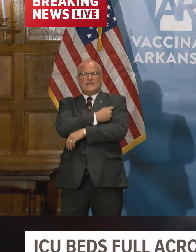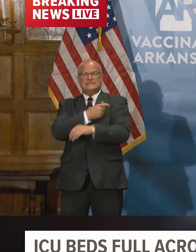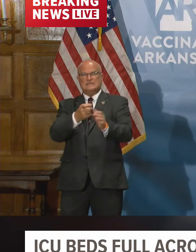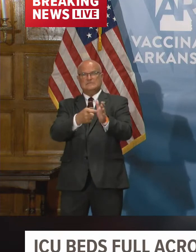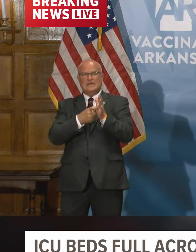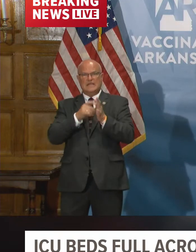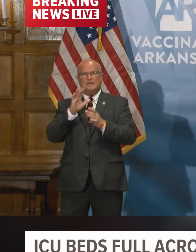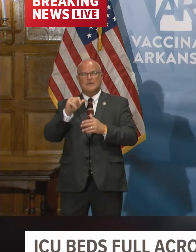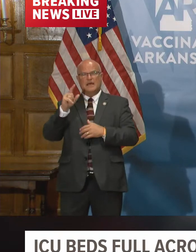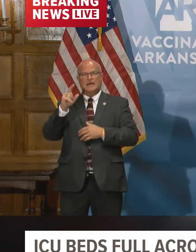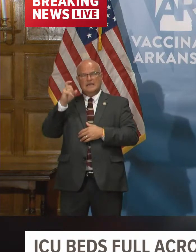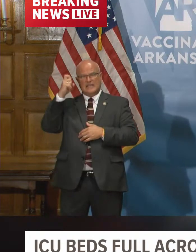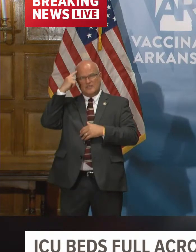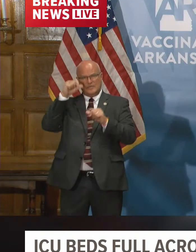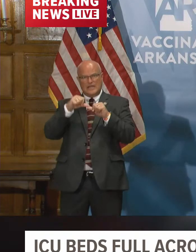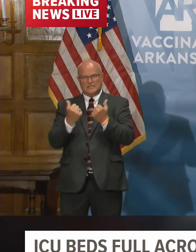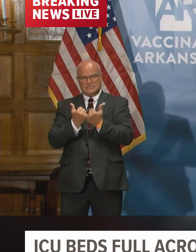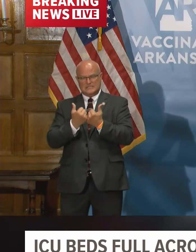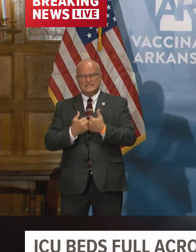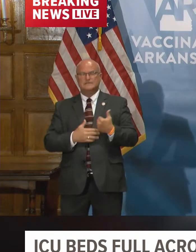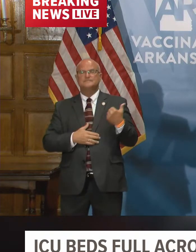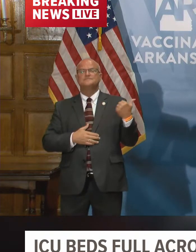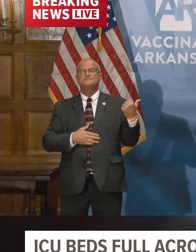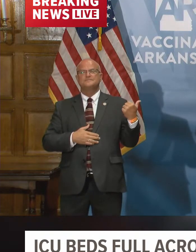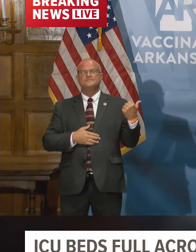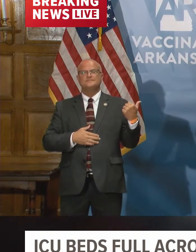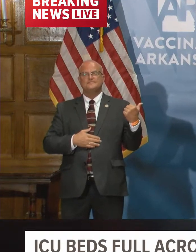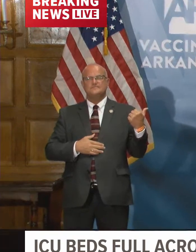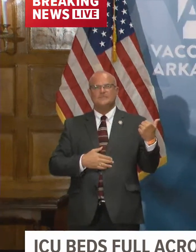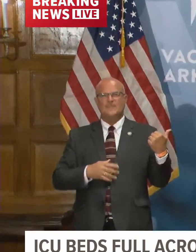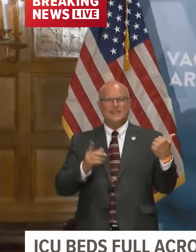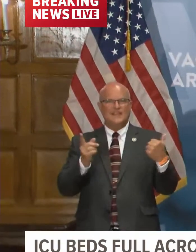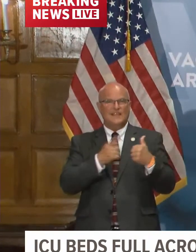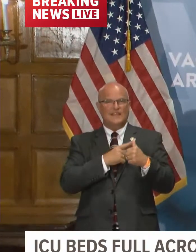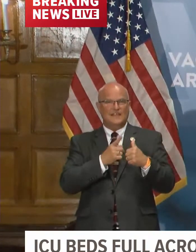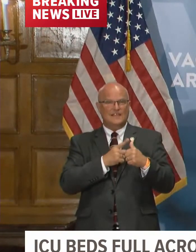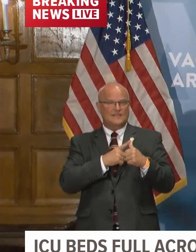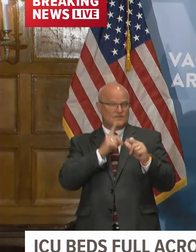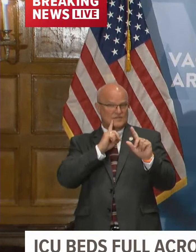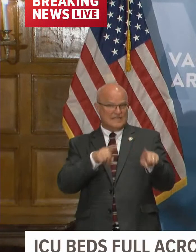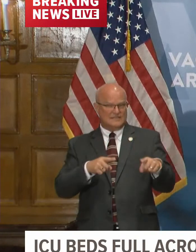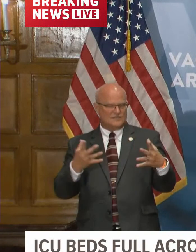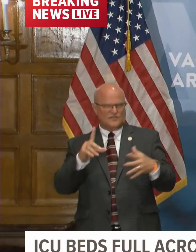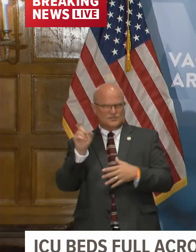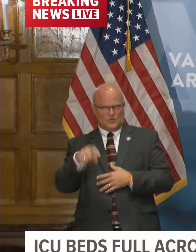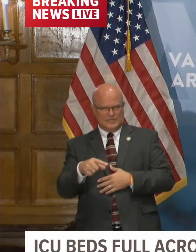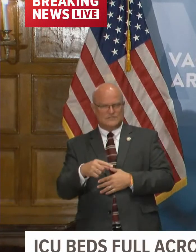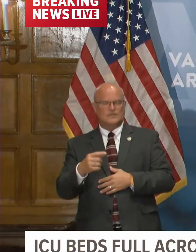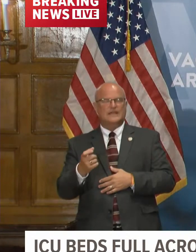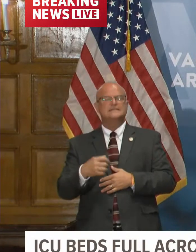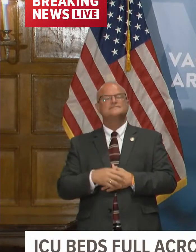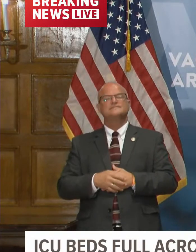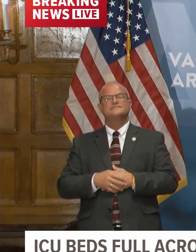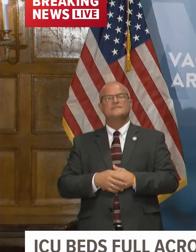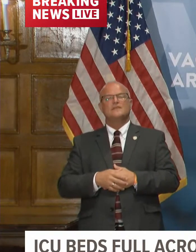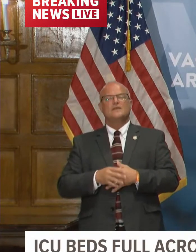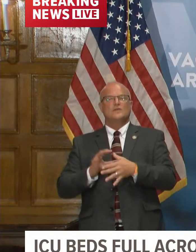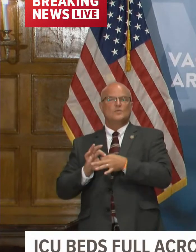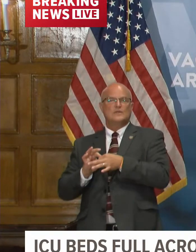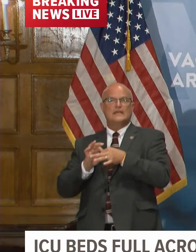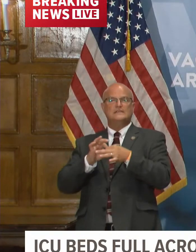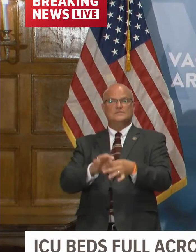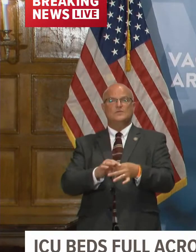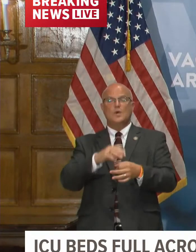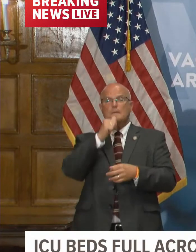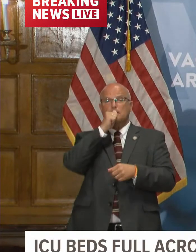mandates by government agencies? The first answer, or the first question, relates